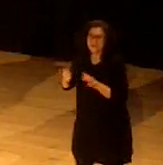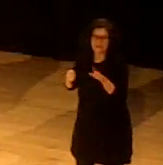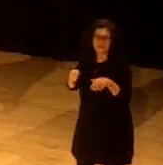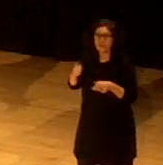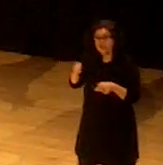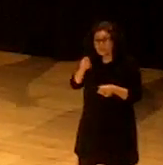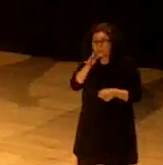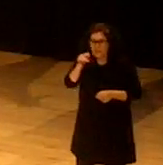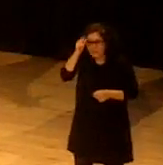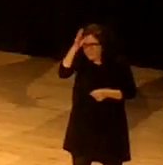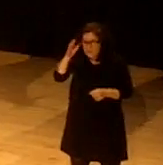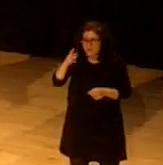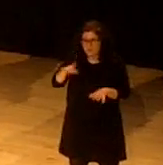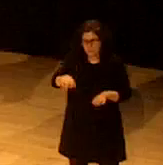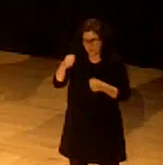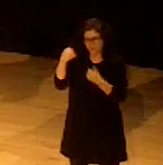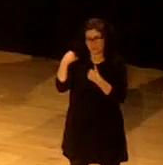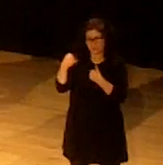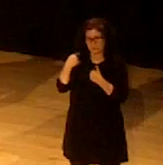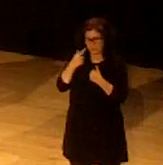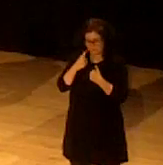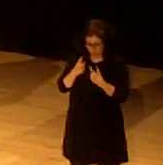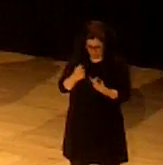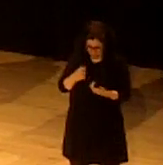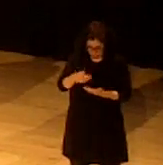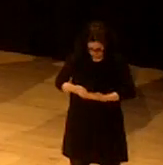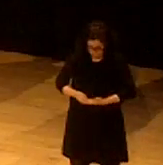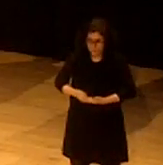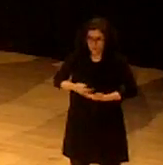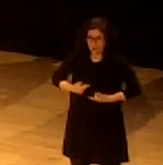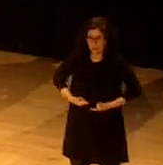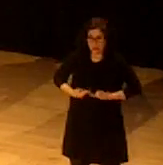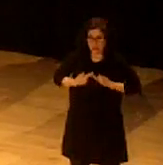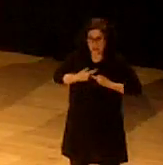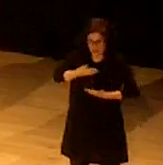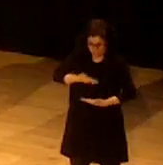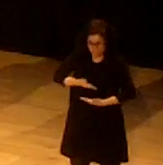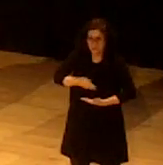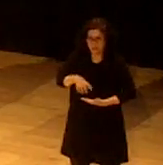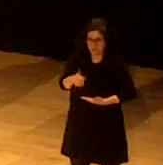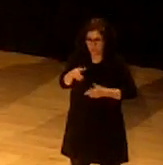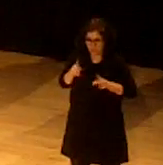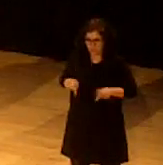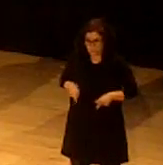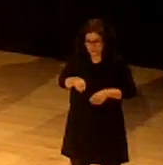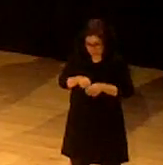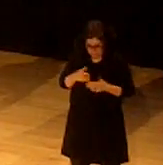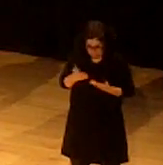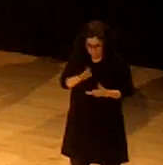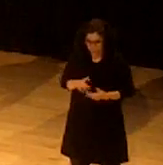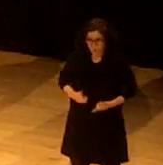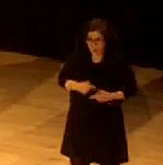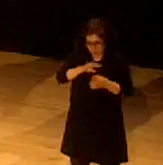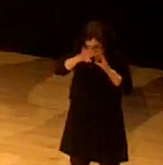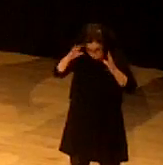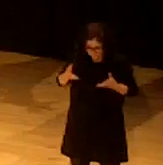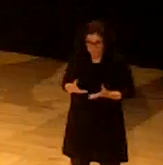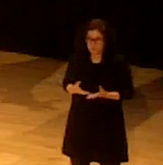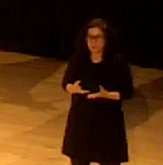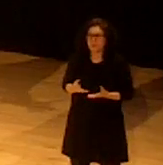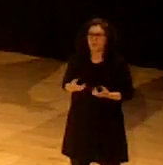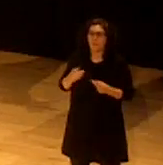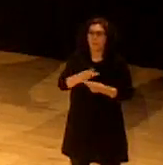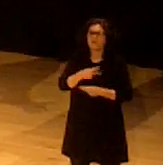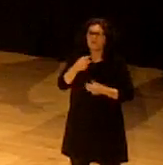take responsibility for the life of another sentient being on every level is the most difficult